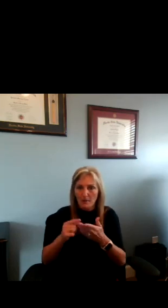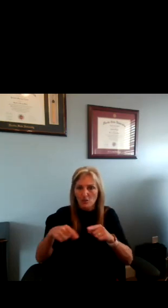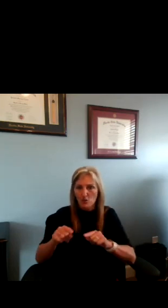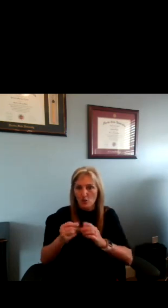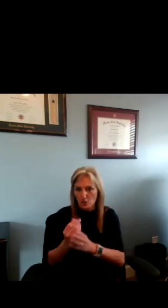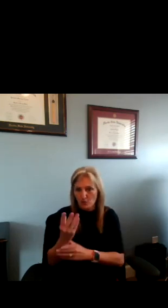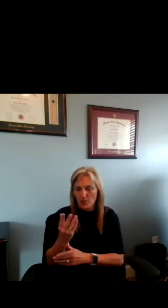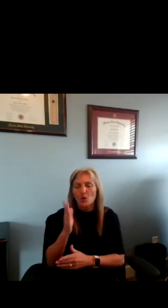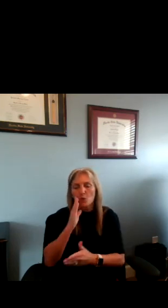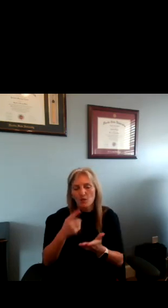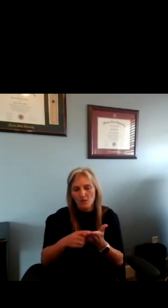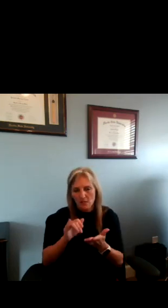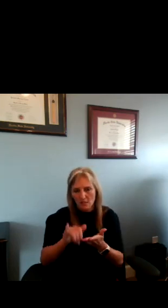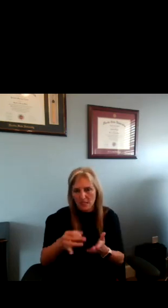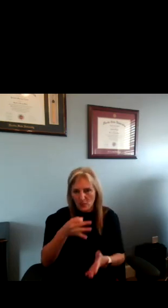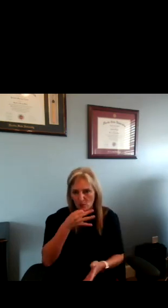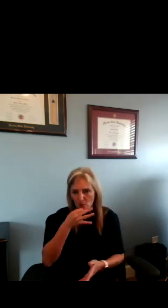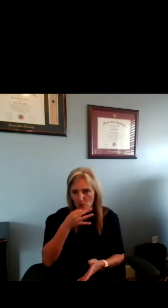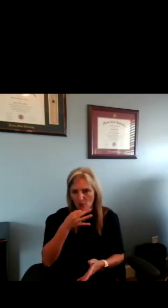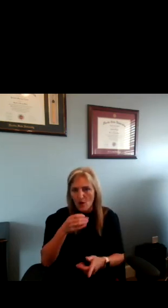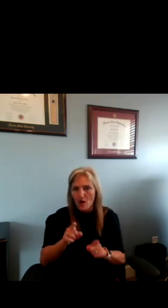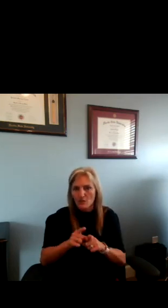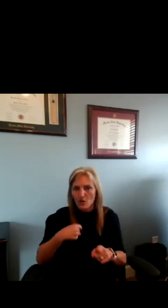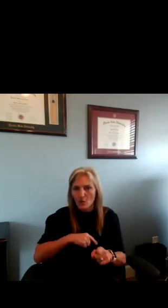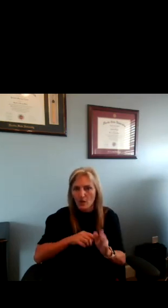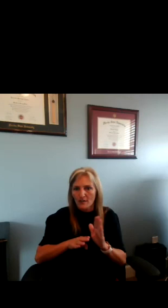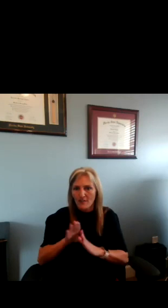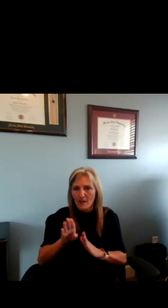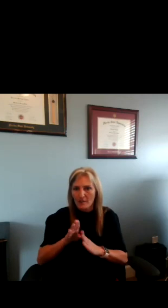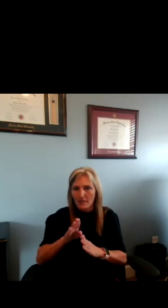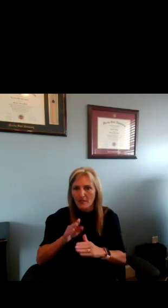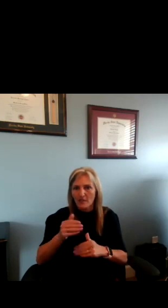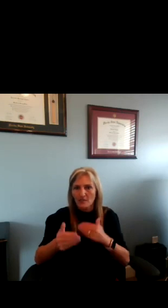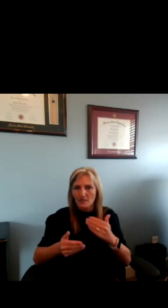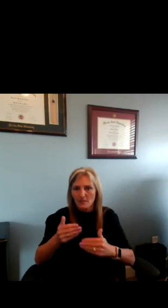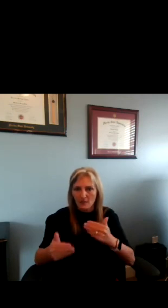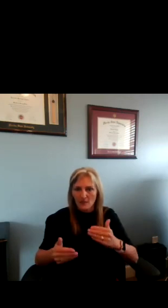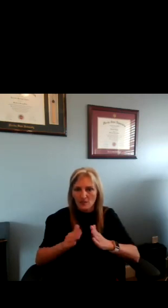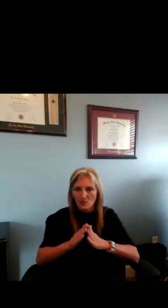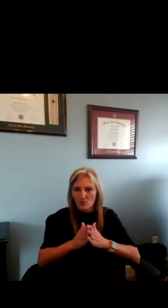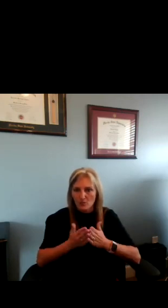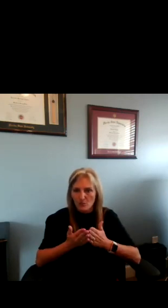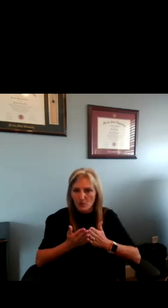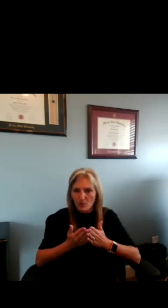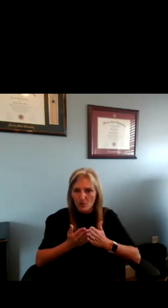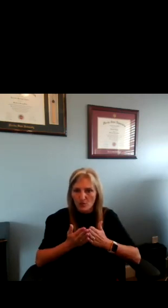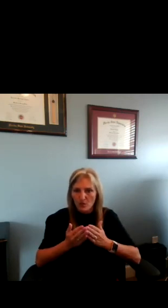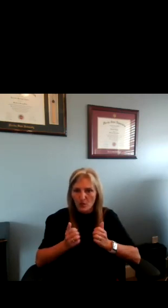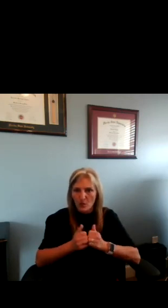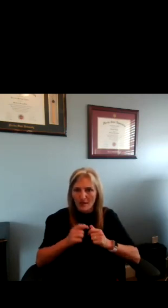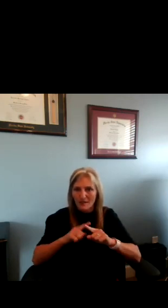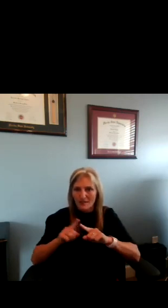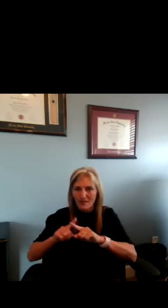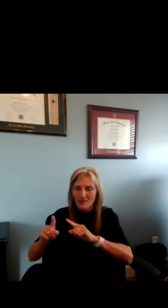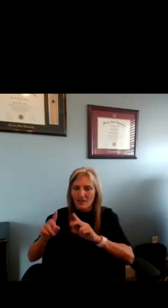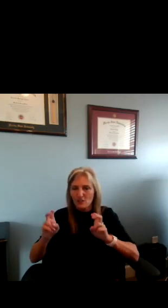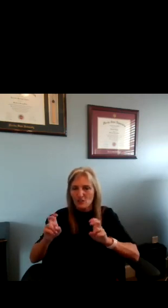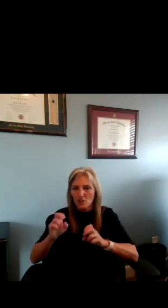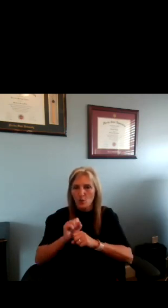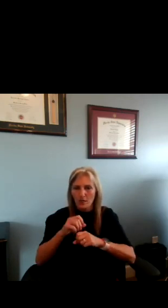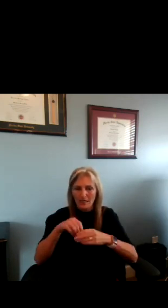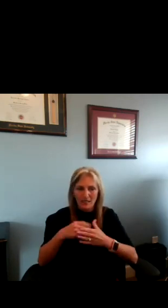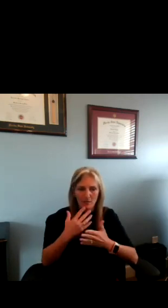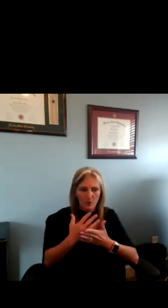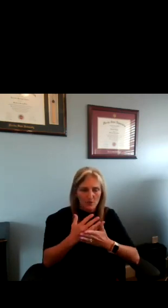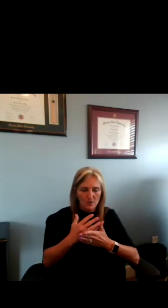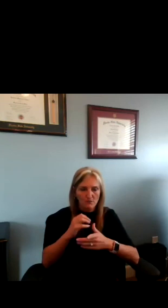for that soon. We are also developing a series of topical briefs that explore issues of interest to those working in prison